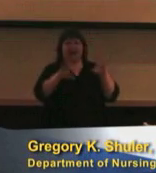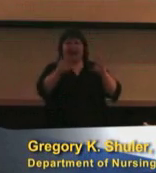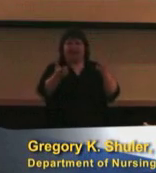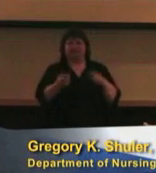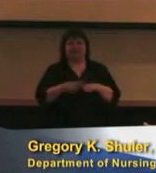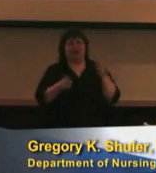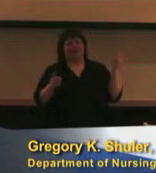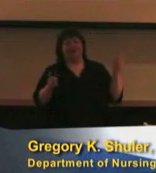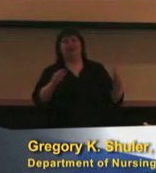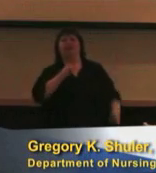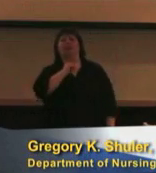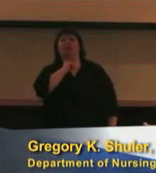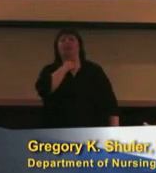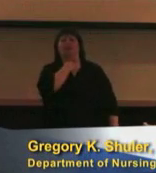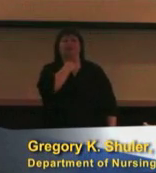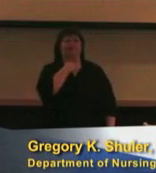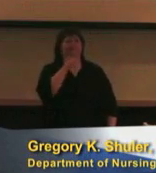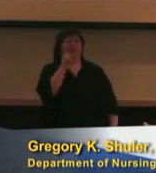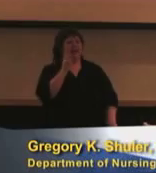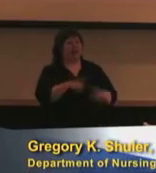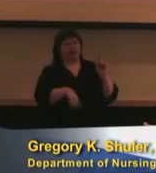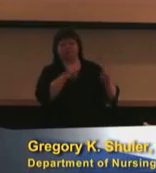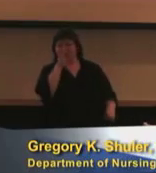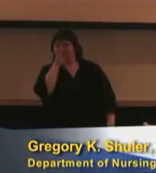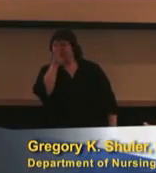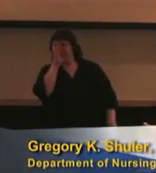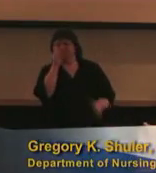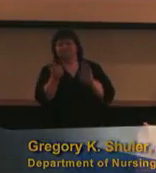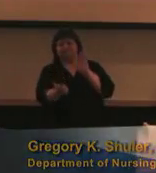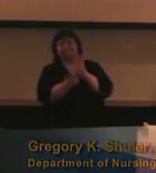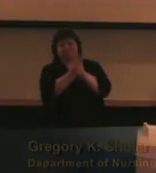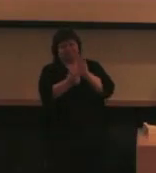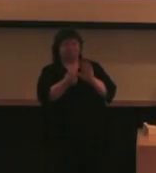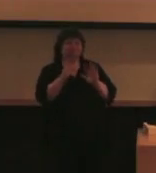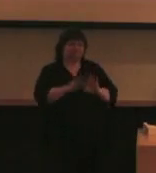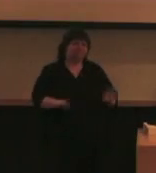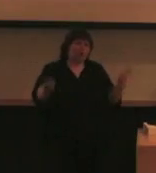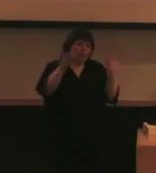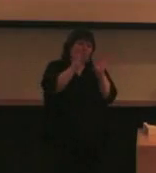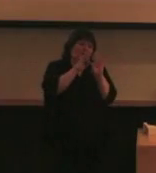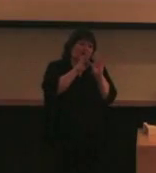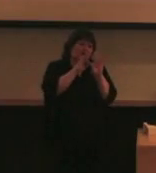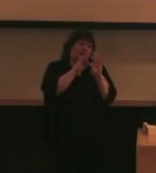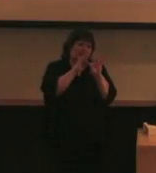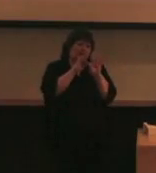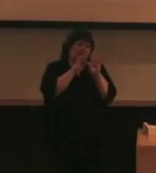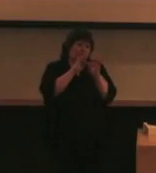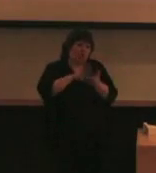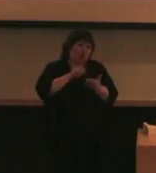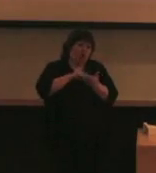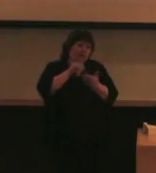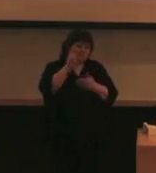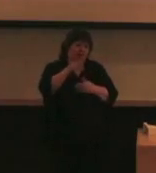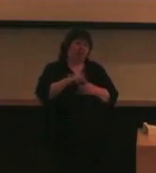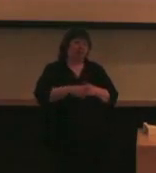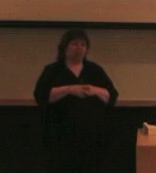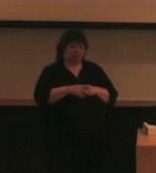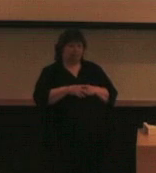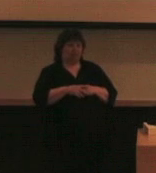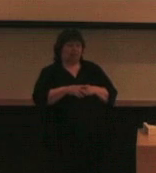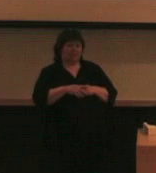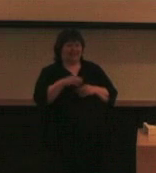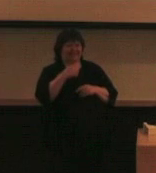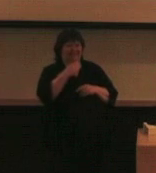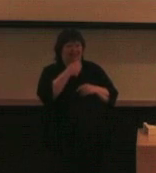classroom, but you can't use your voice. So, and that's a key element in that process. But in